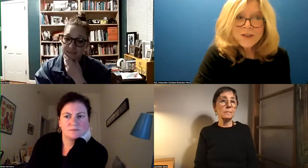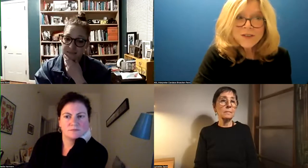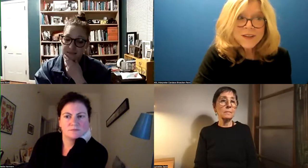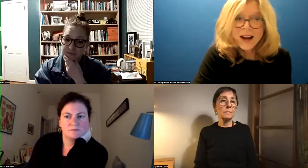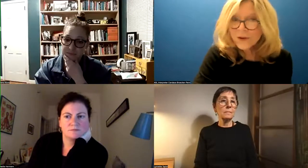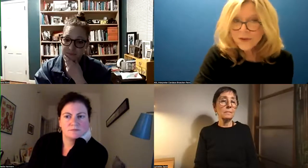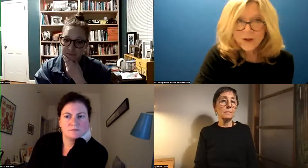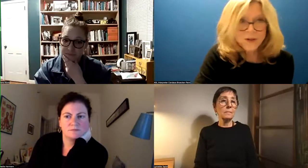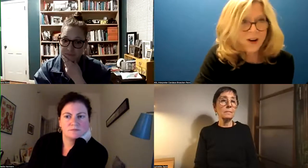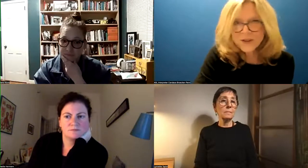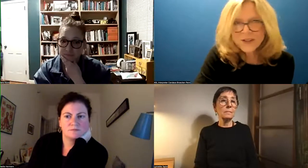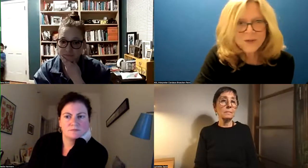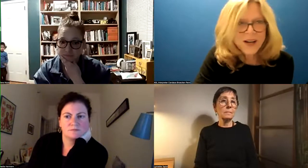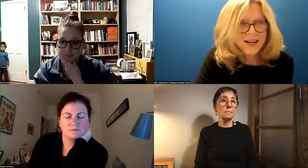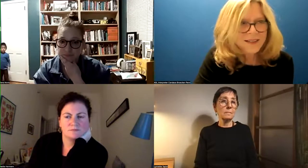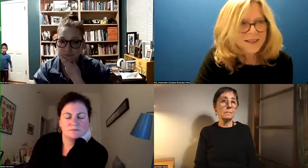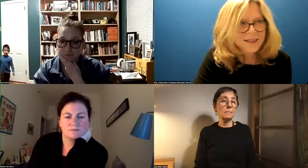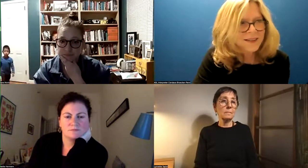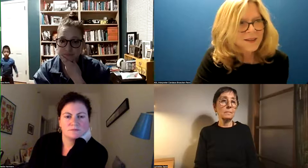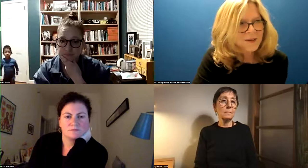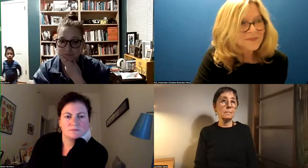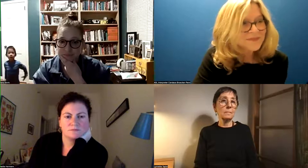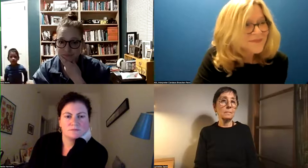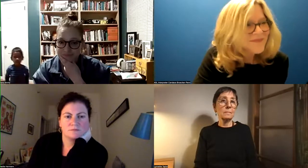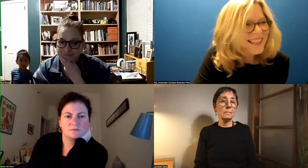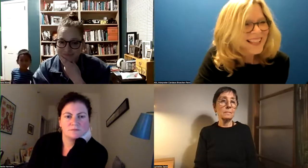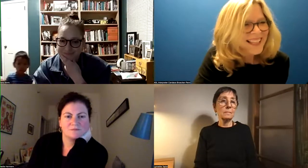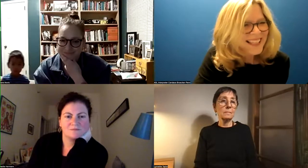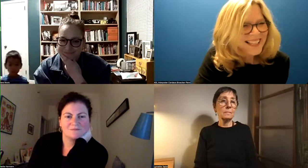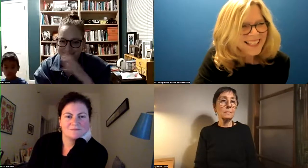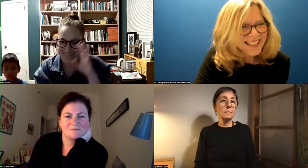turn down those offers as well.